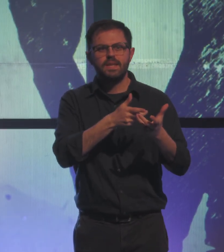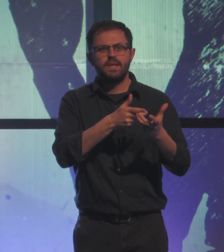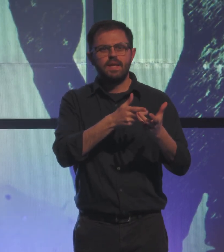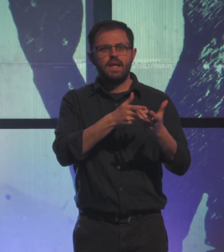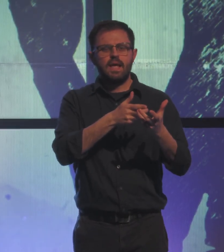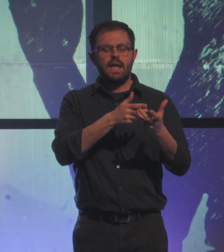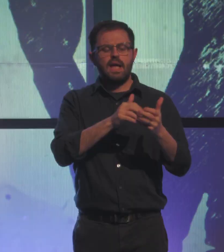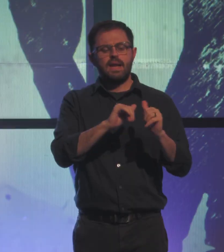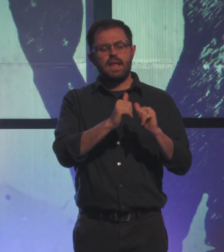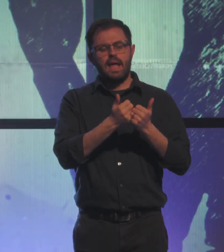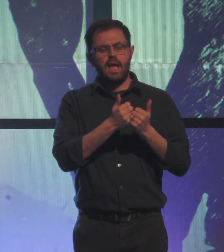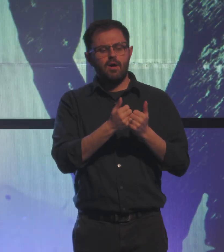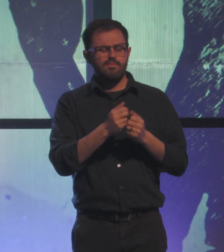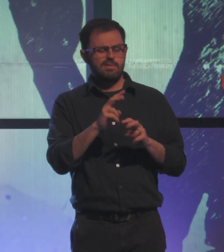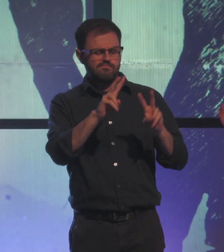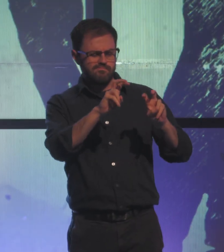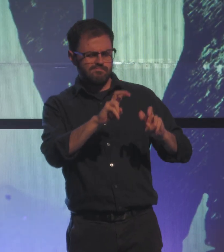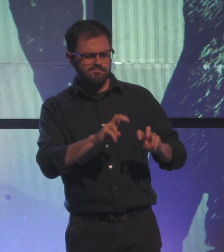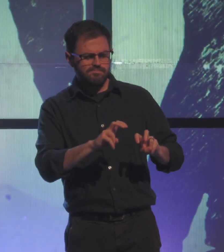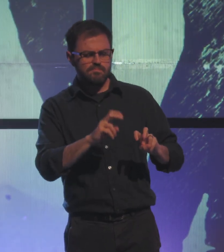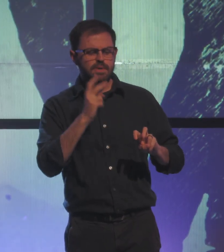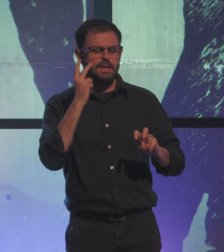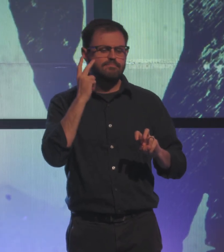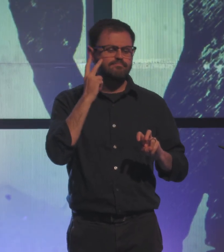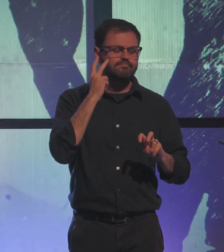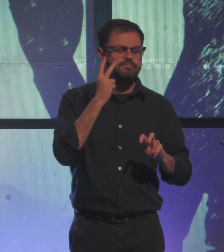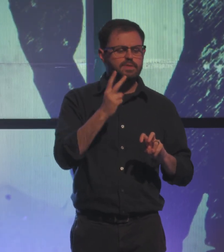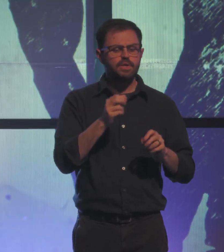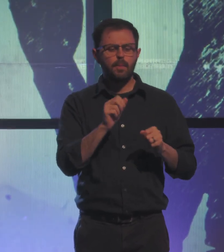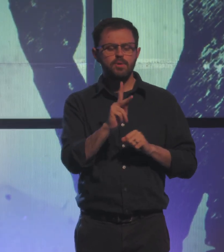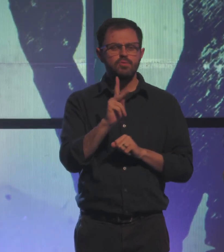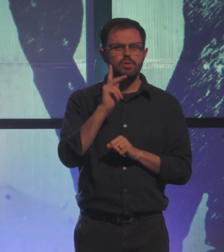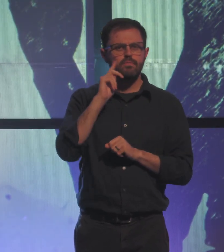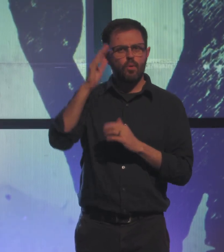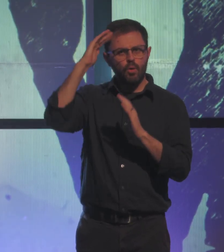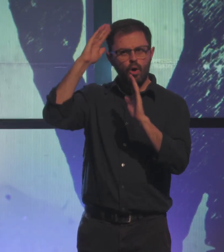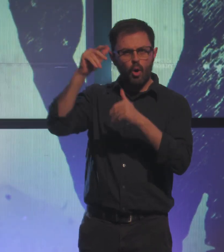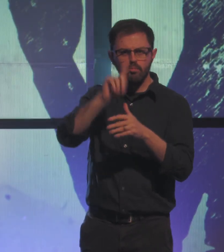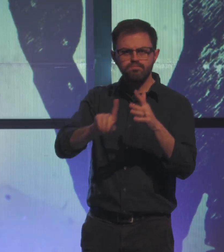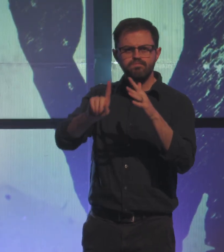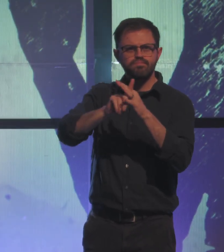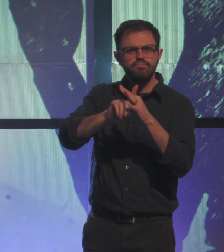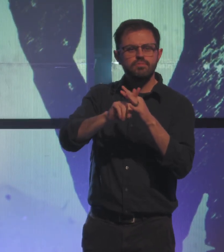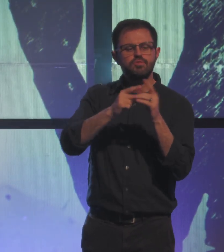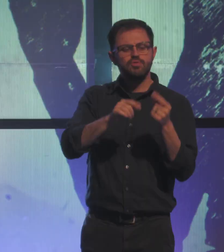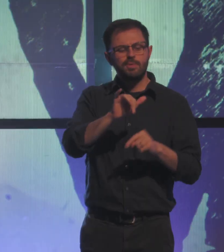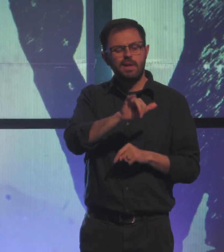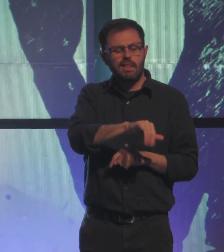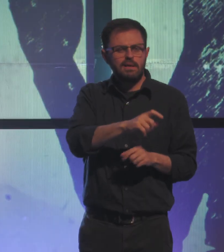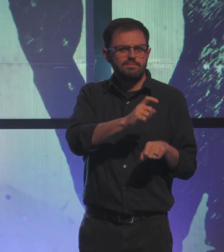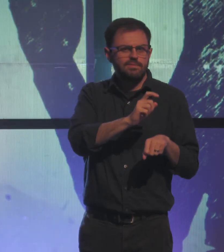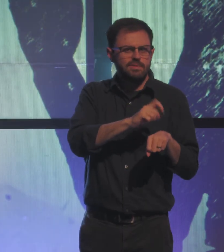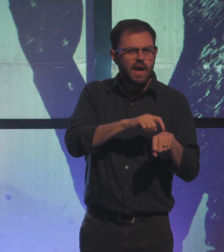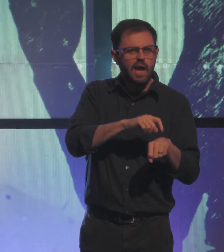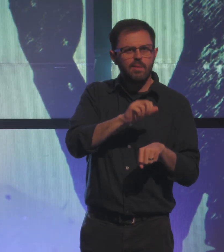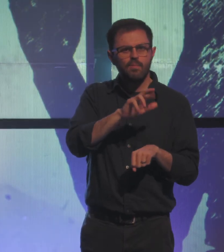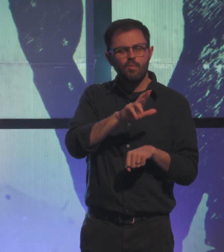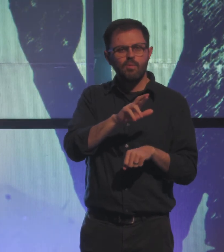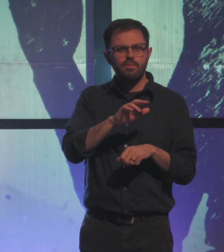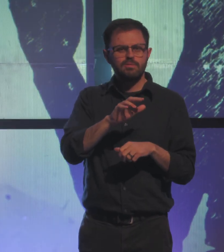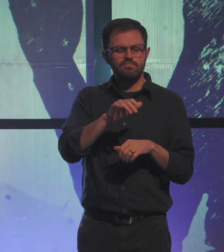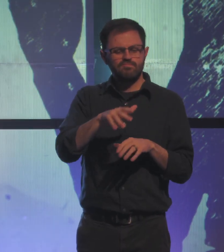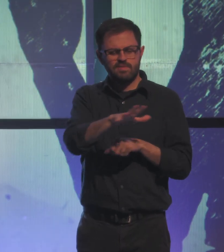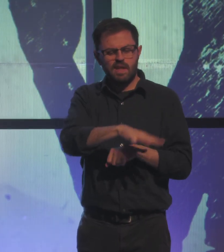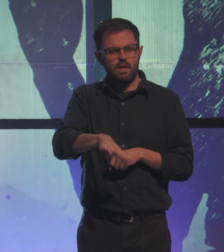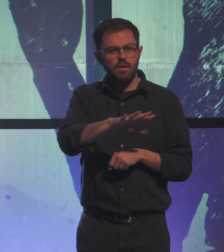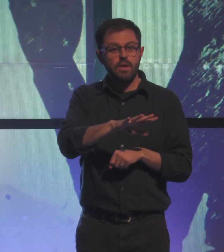a space for hope to take shape in those spaces, in those moments of encountering Jesus. And we're going to continue in that